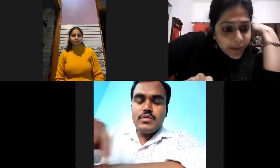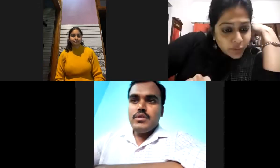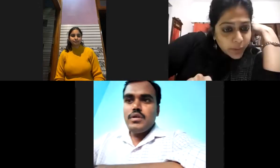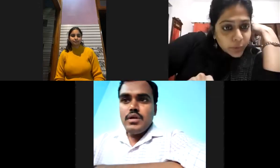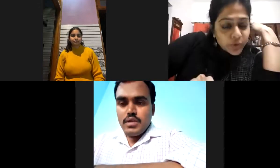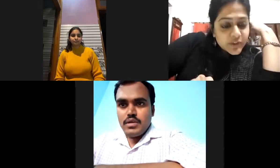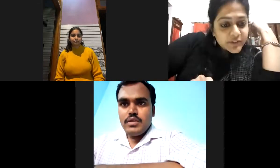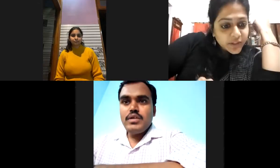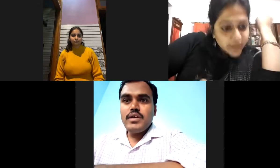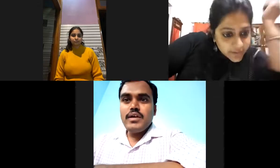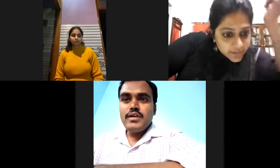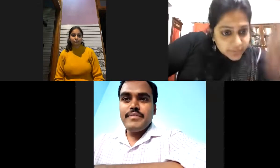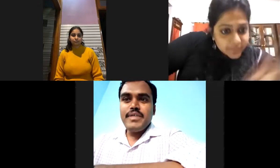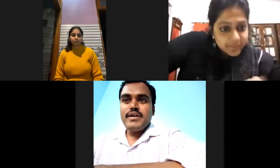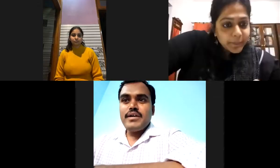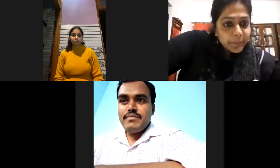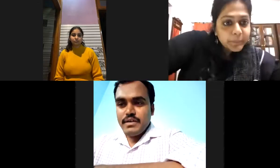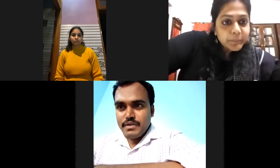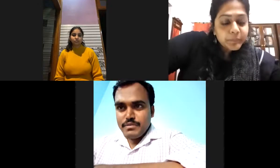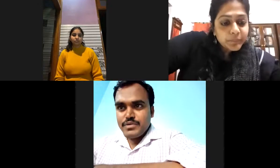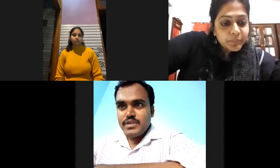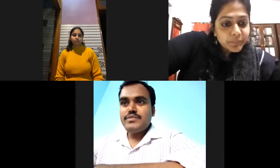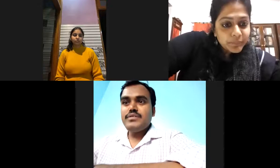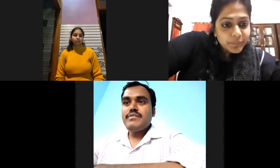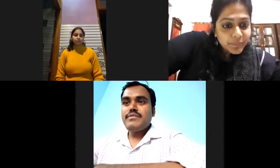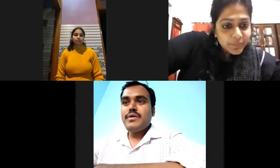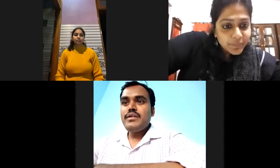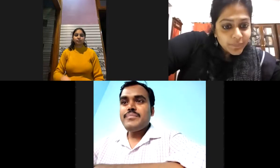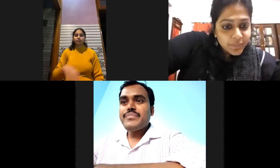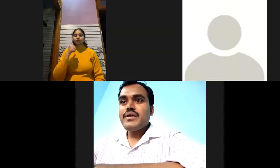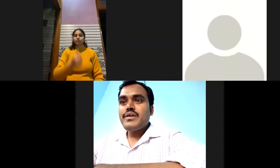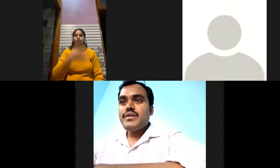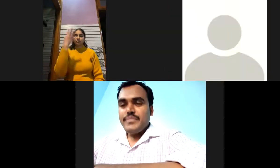You will have to unmute yourself, Shankar. I'm unmuted. Good evening, everyone.